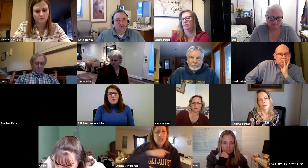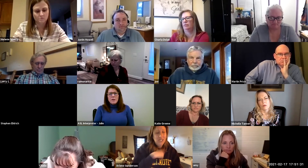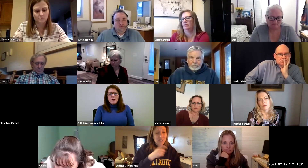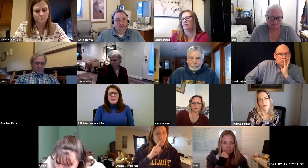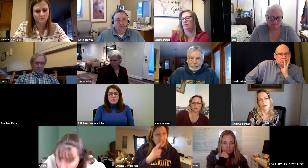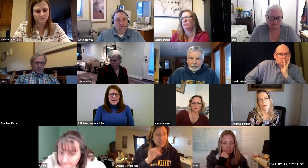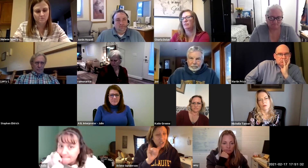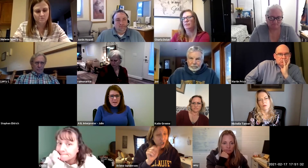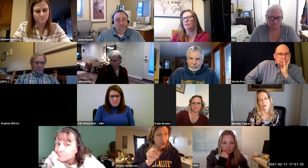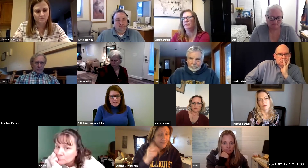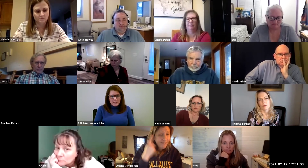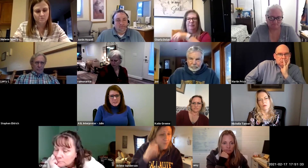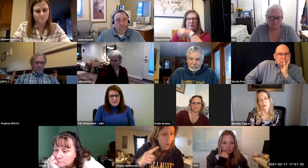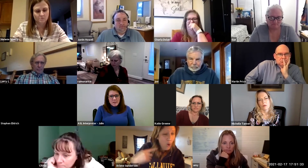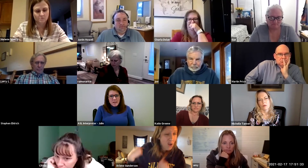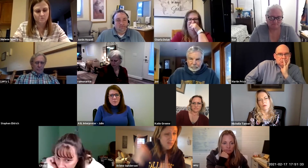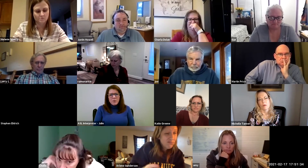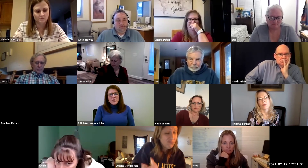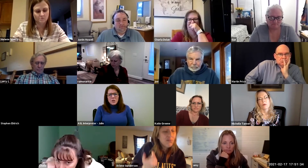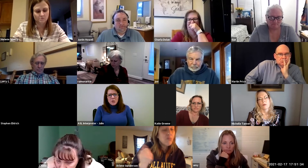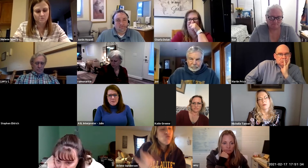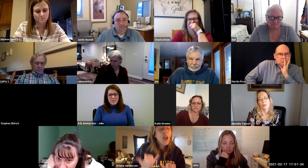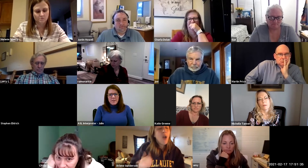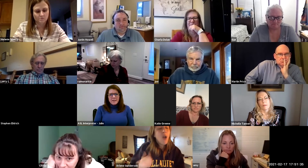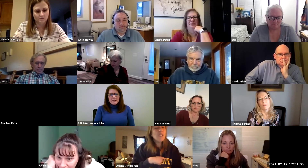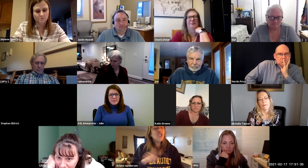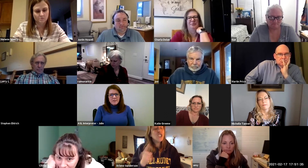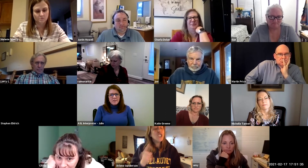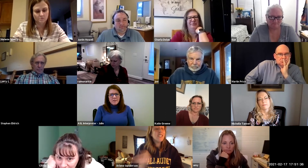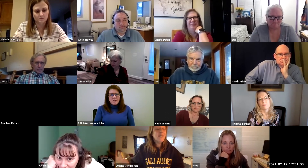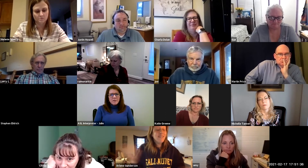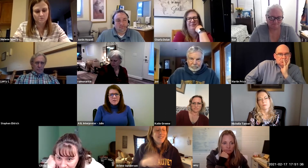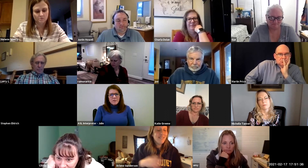so that we are in the right environment. We are yearning for that.